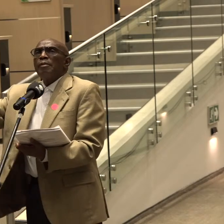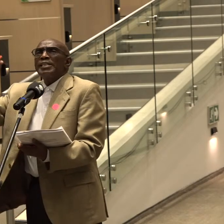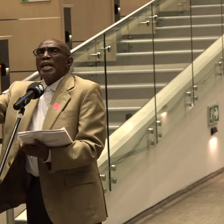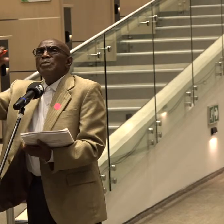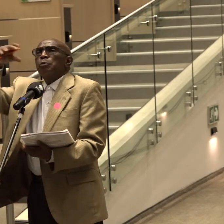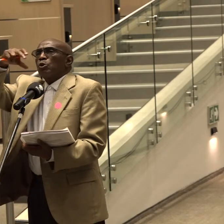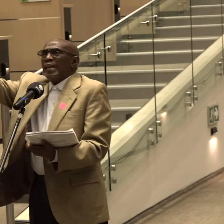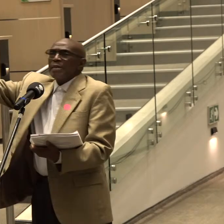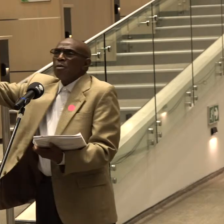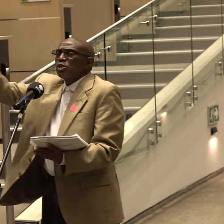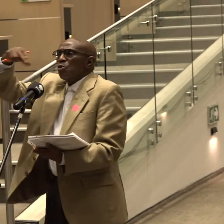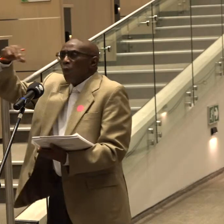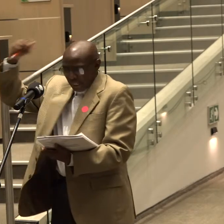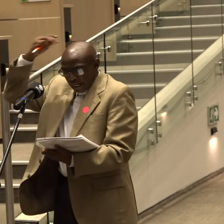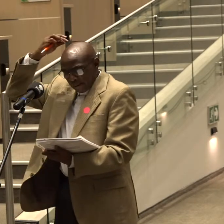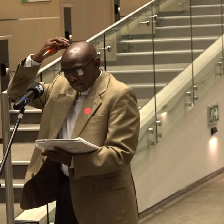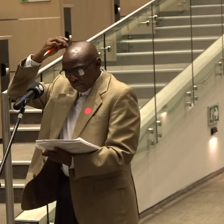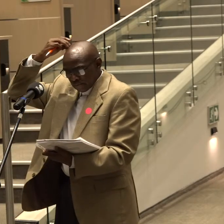foreign